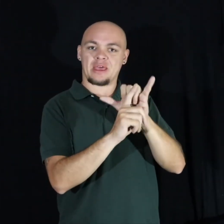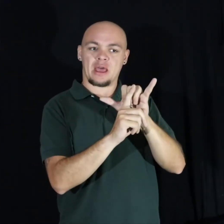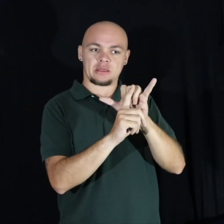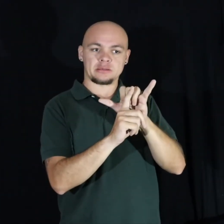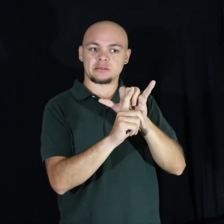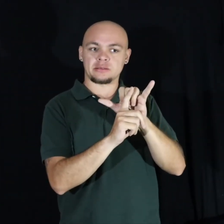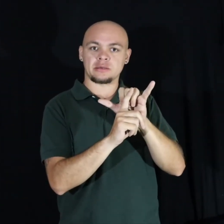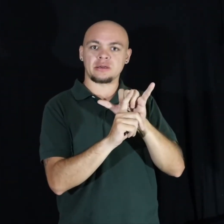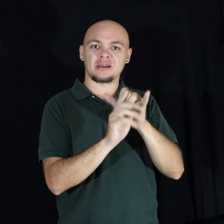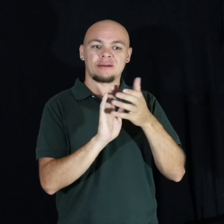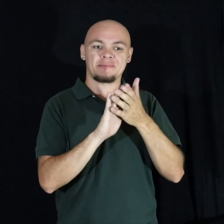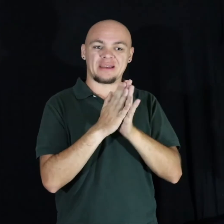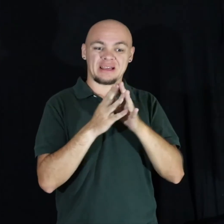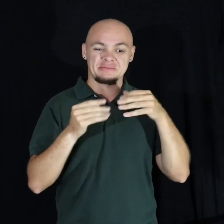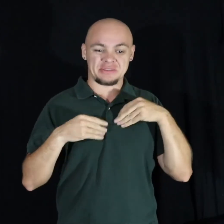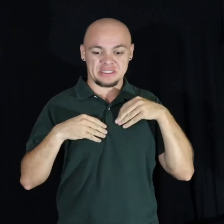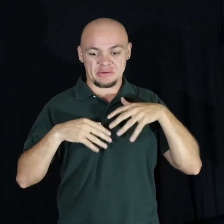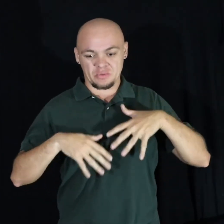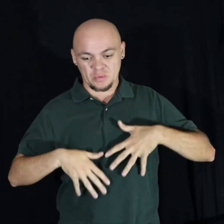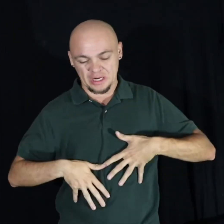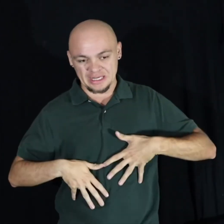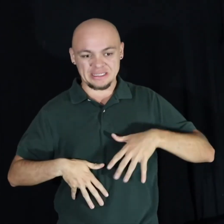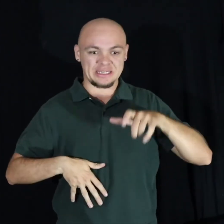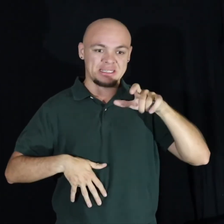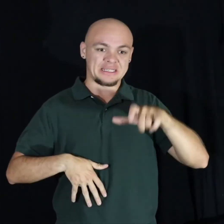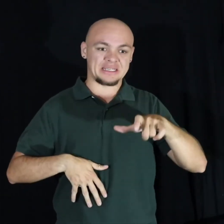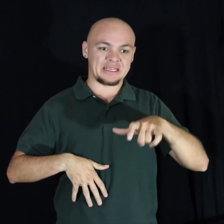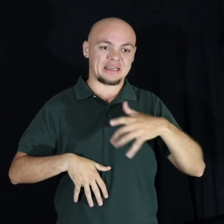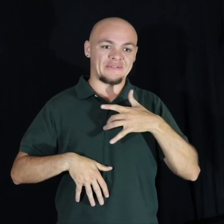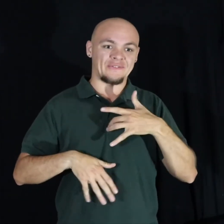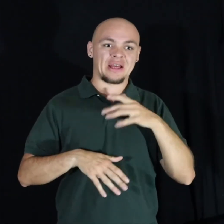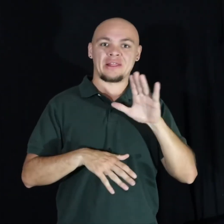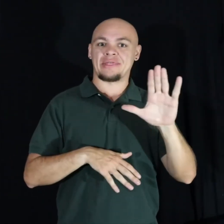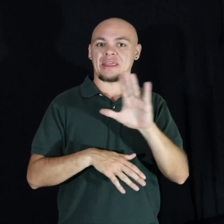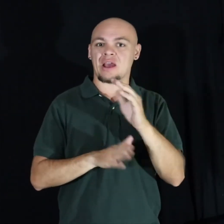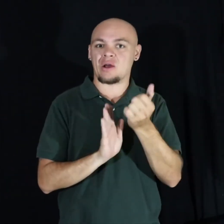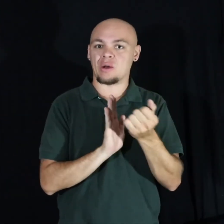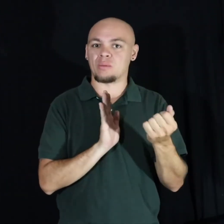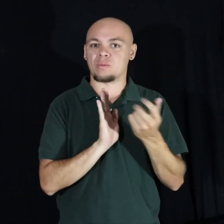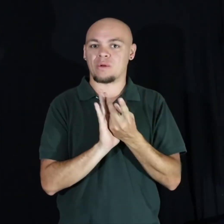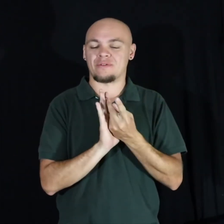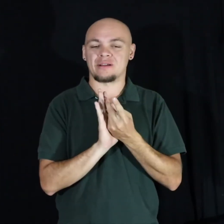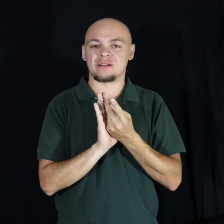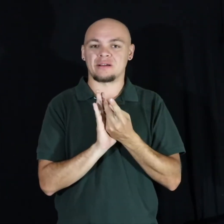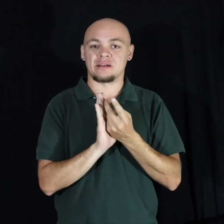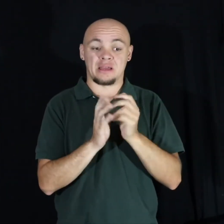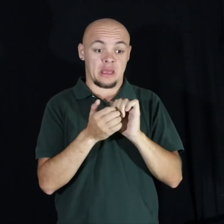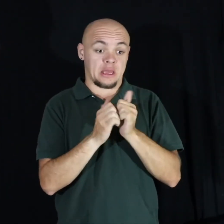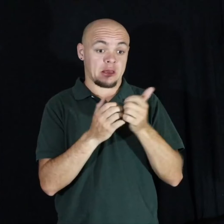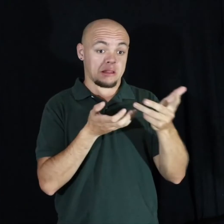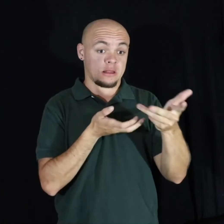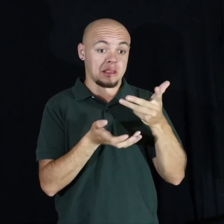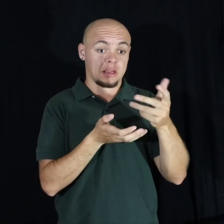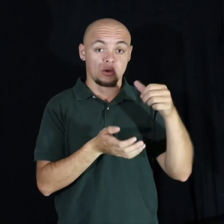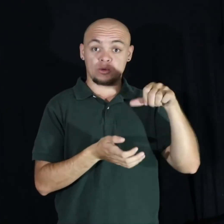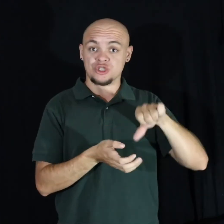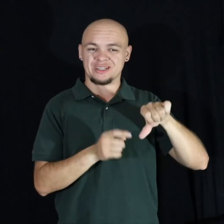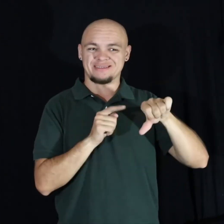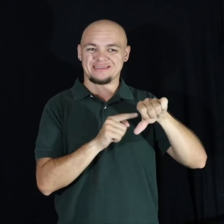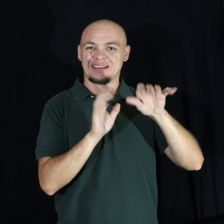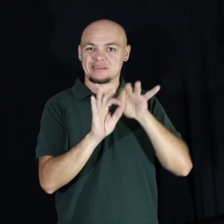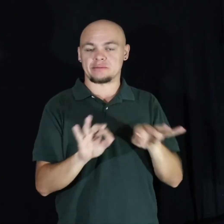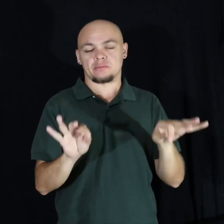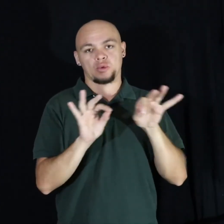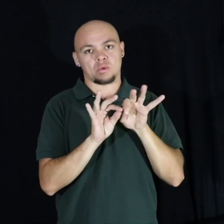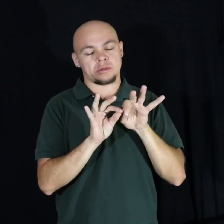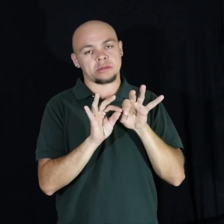not become depressed and have that need to feel approved. You see, how we handle rejection is the key, and that is